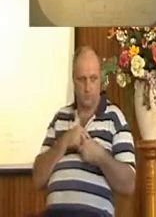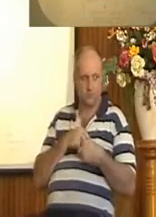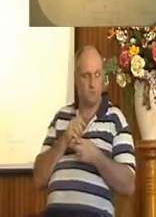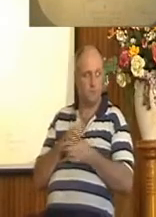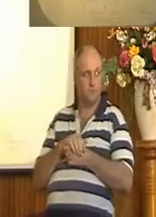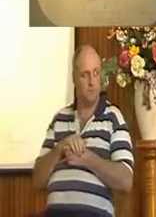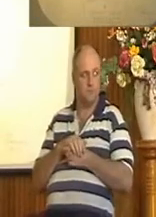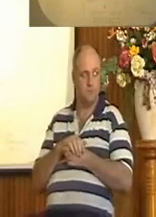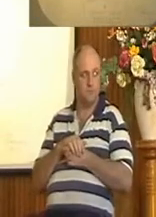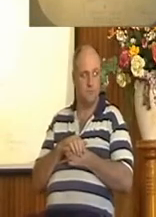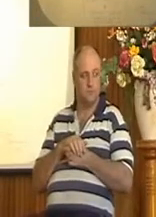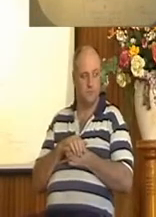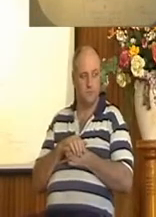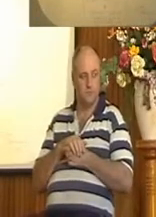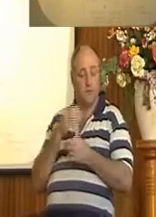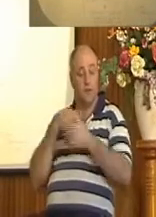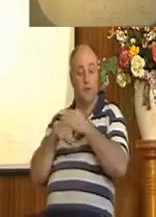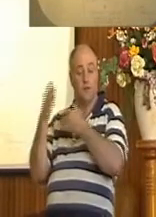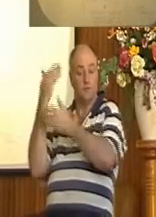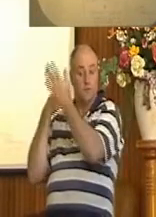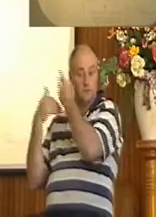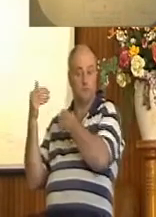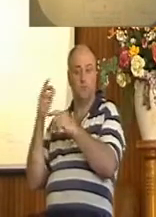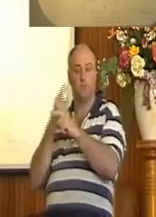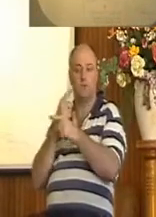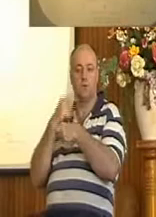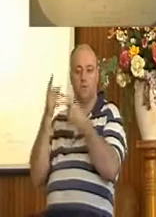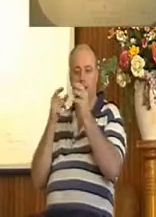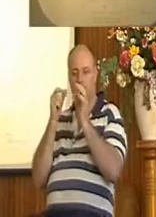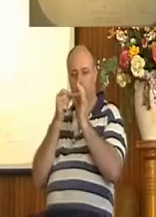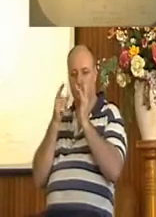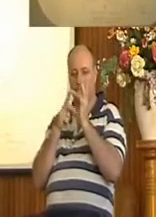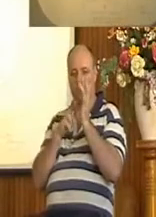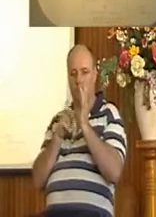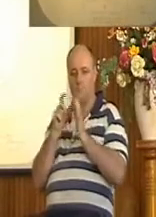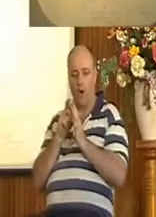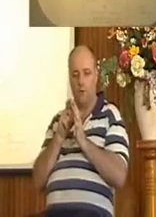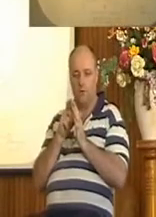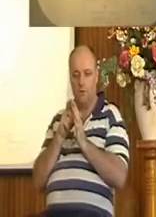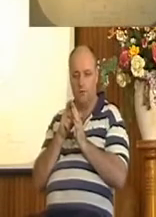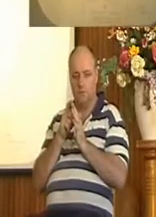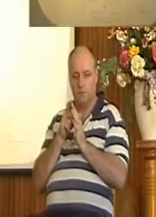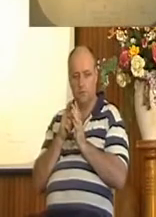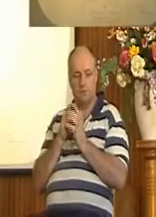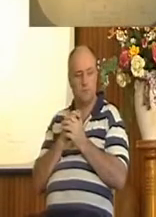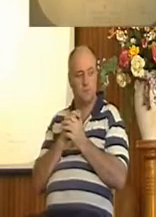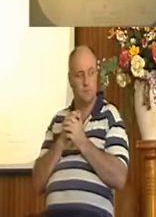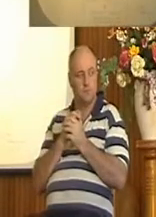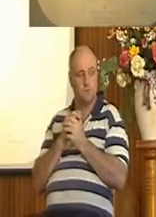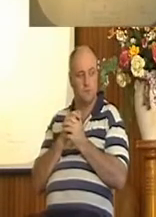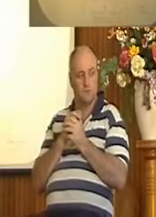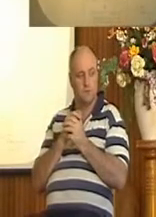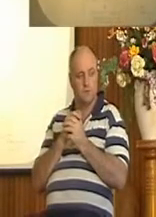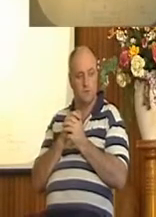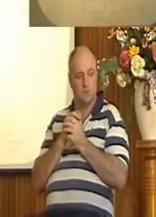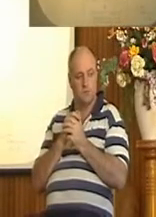Interestingly, the word bonds is the noun equivalent to the word beg, which I said before